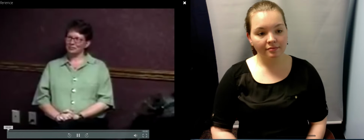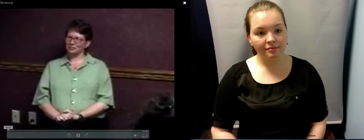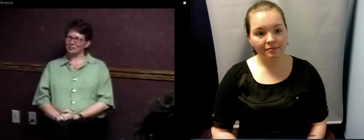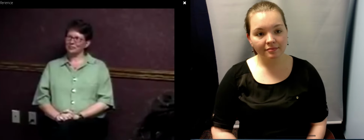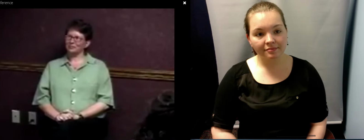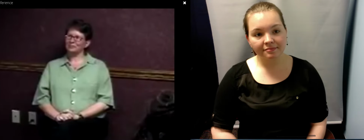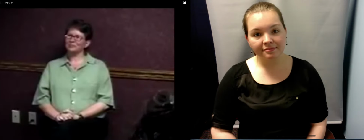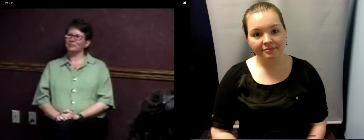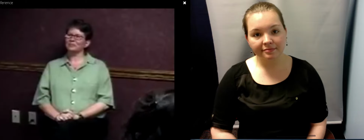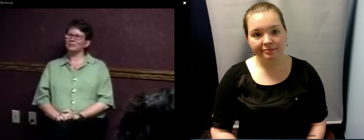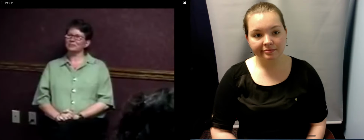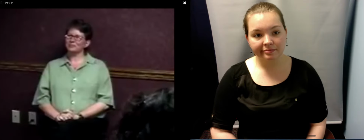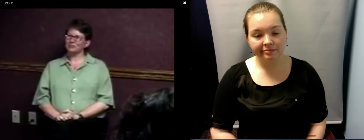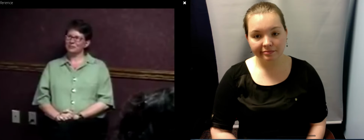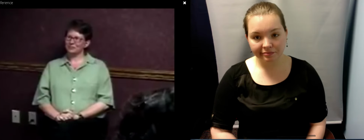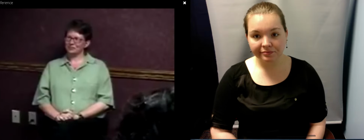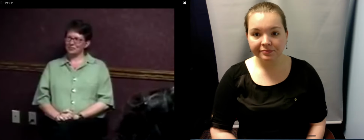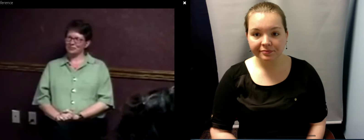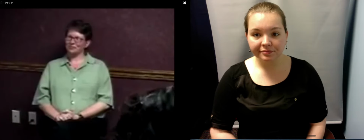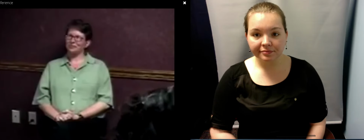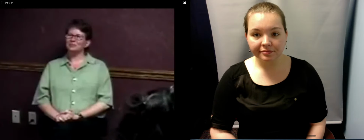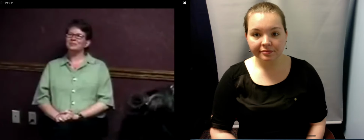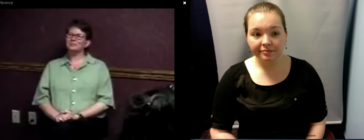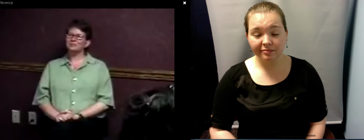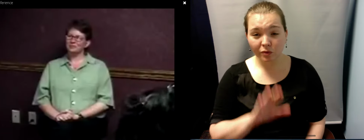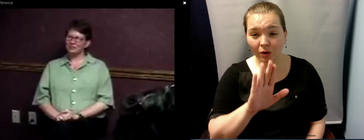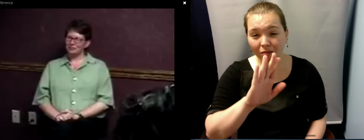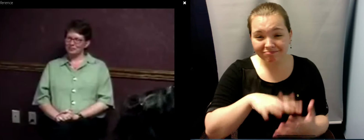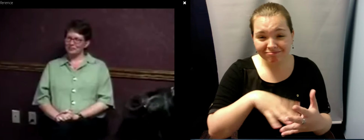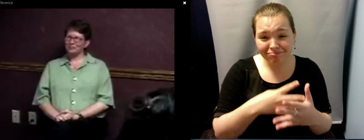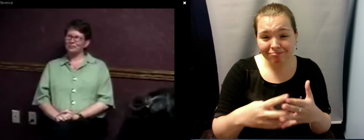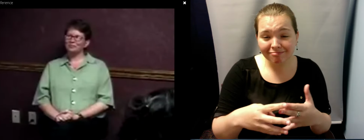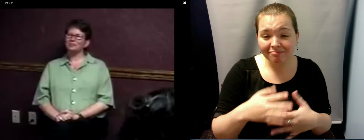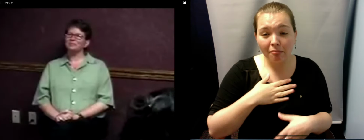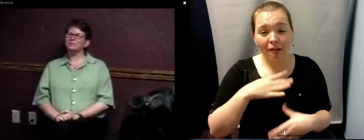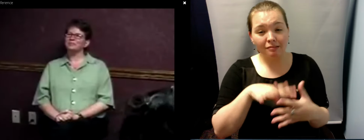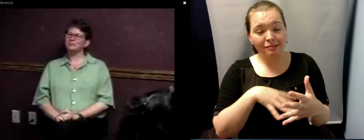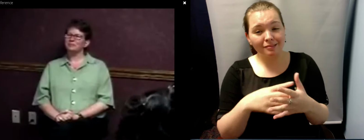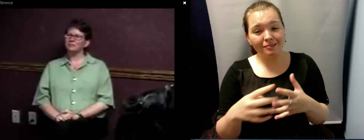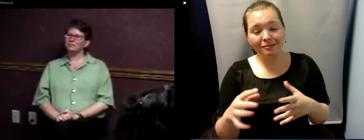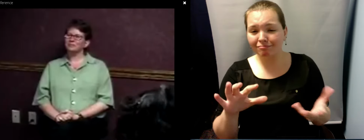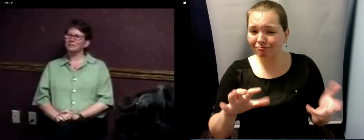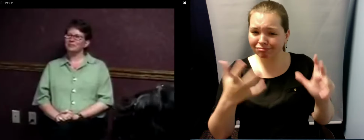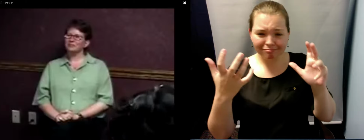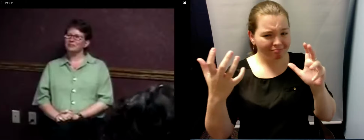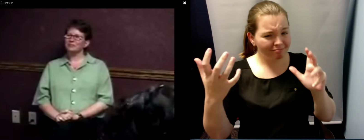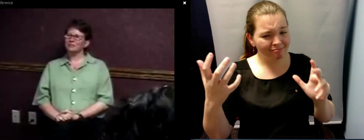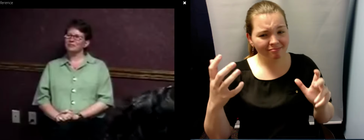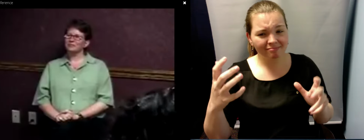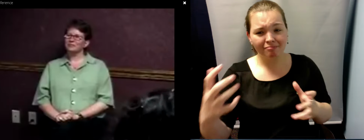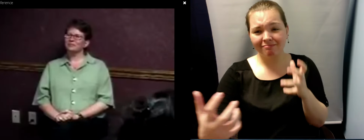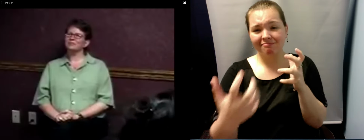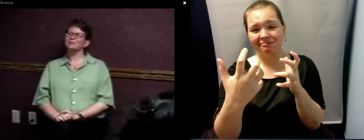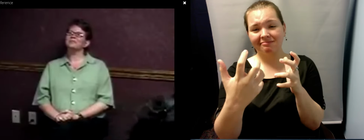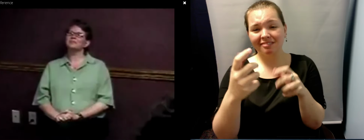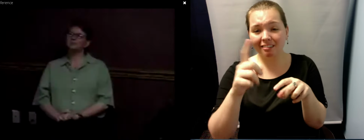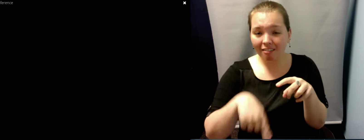I'm glad that we finally found some time to get together. Your schedule and my schedule seems to have been crazy lately.